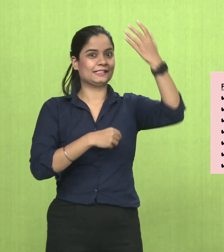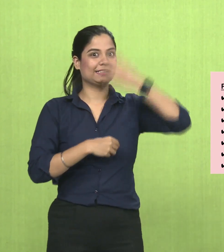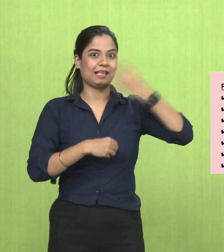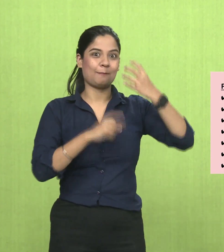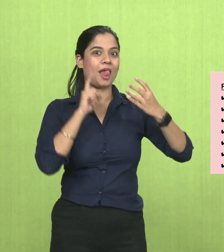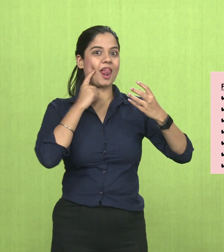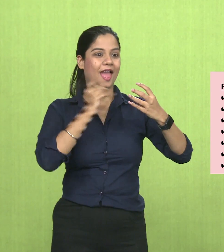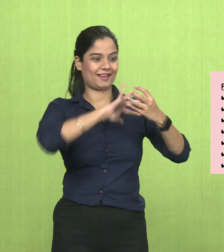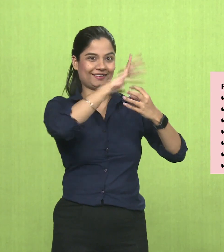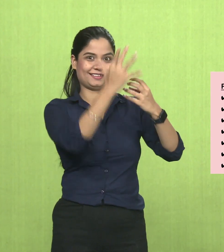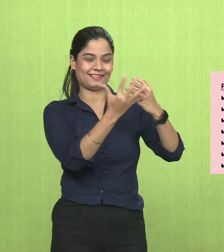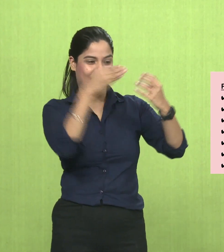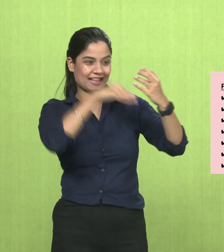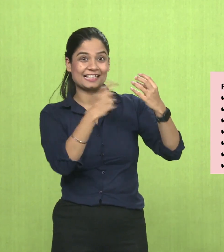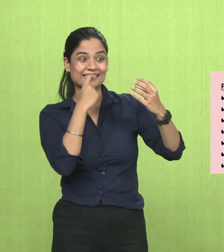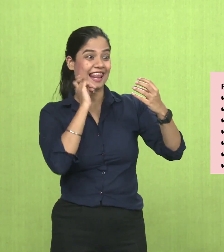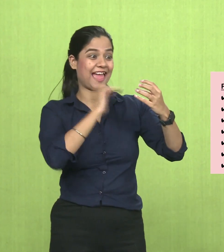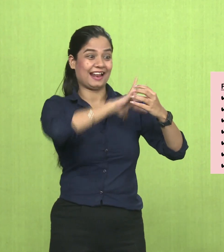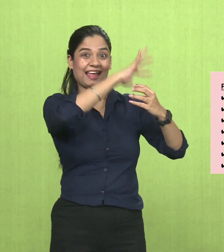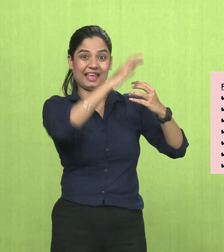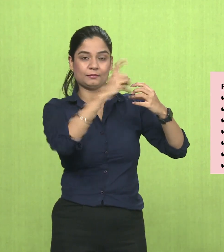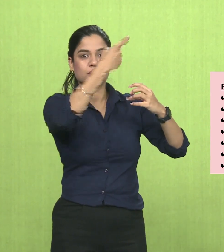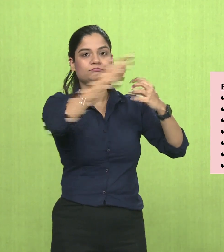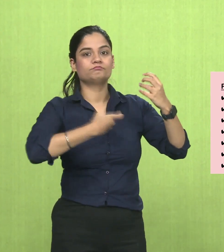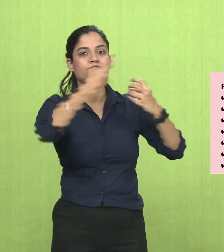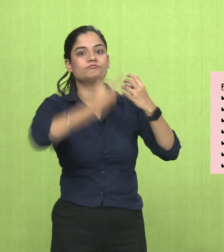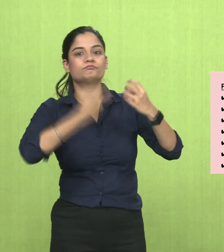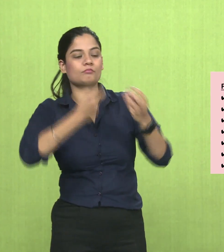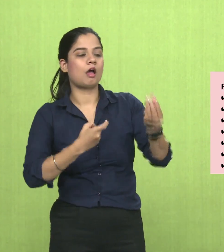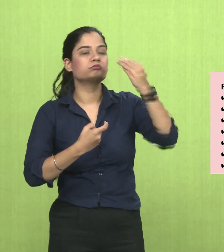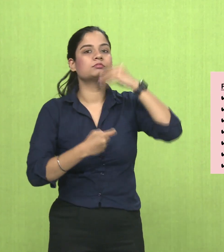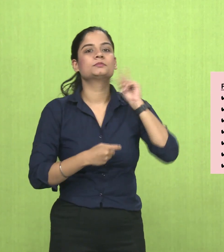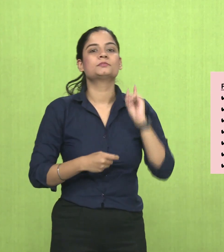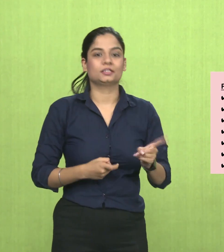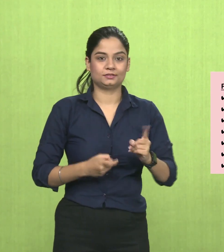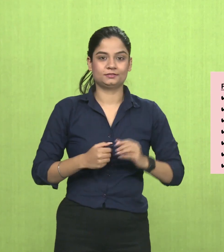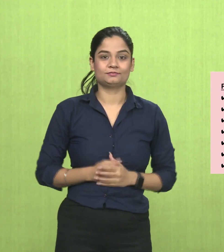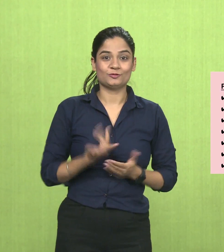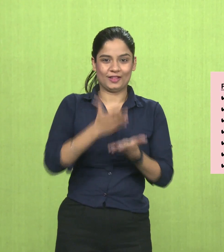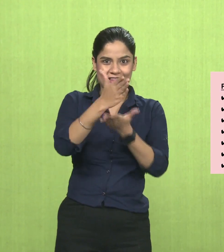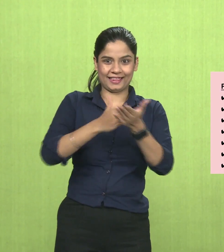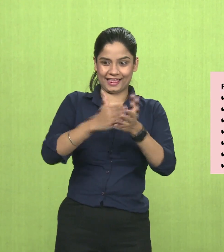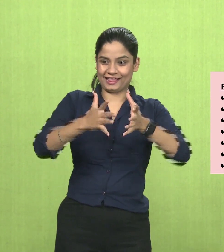skin we should not have. For example, apple, if it is having skin, you should peel it off and then have it.